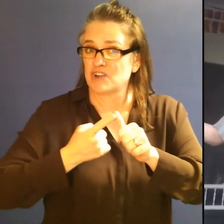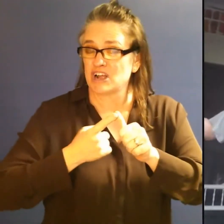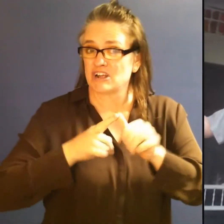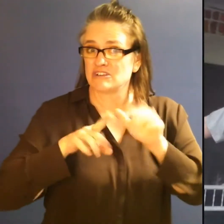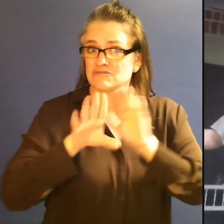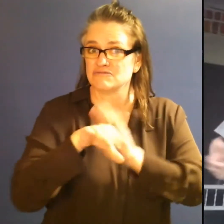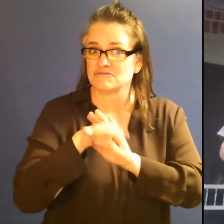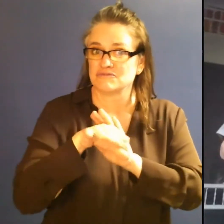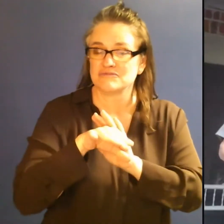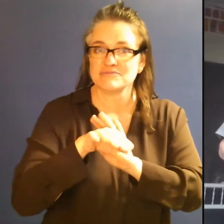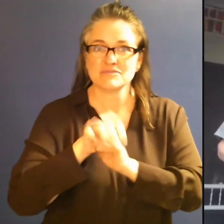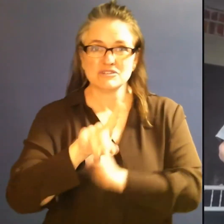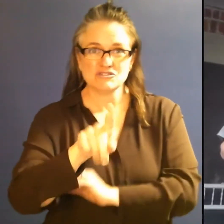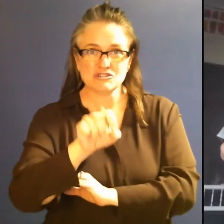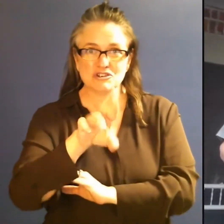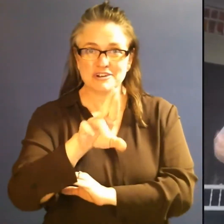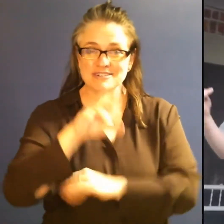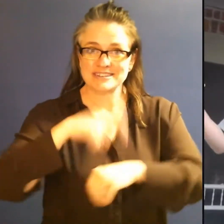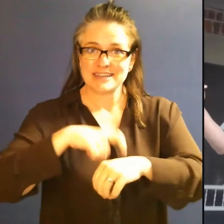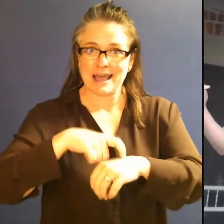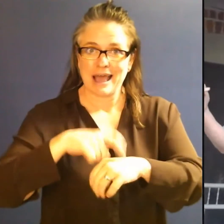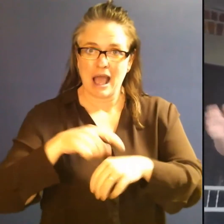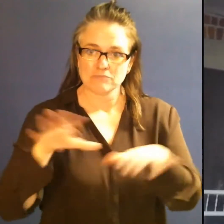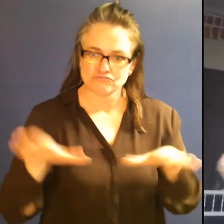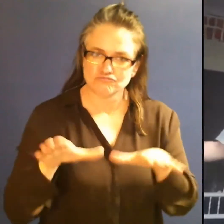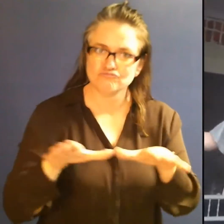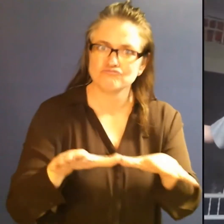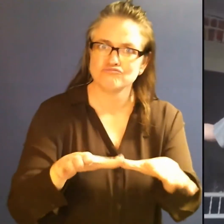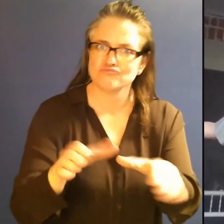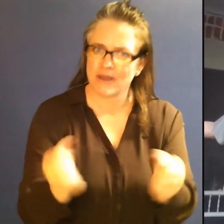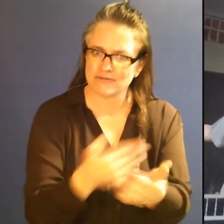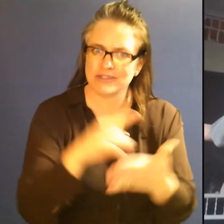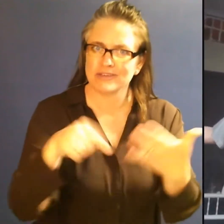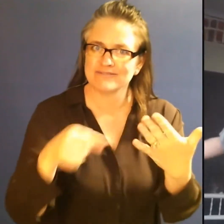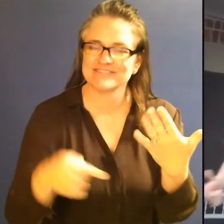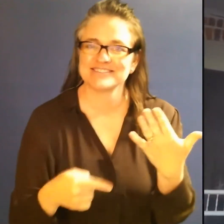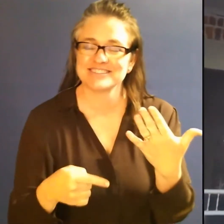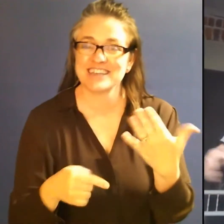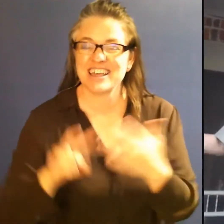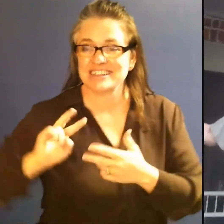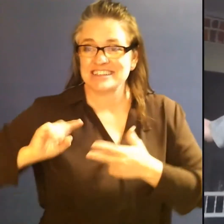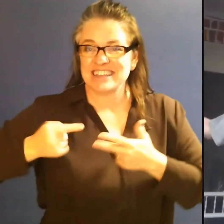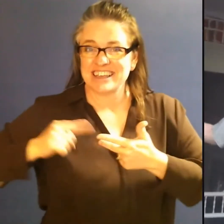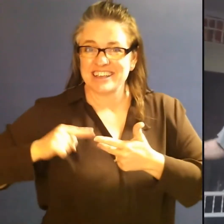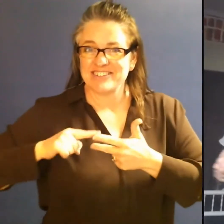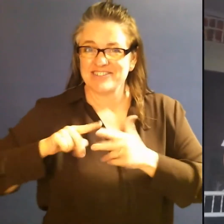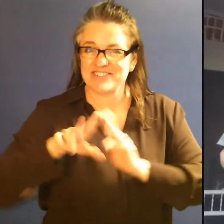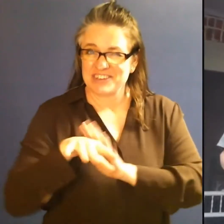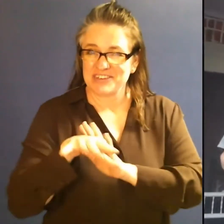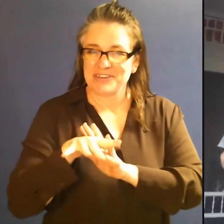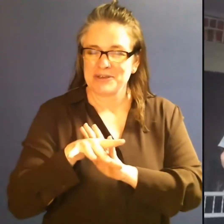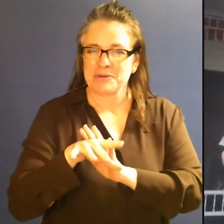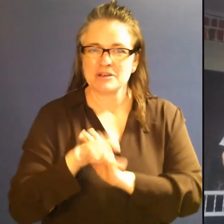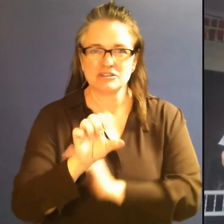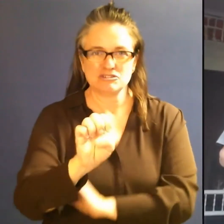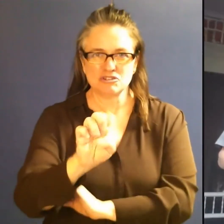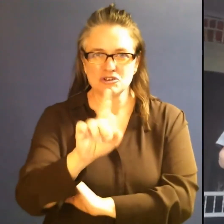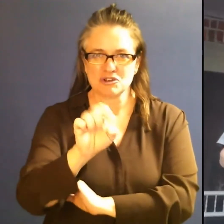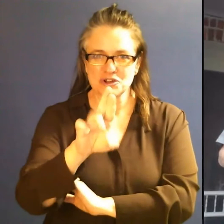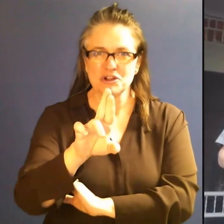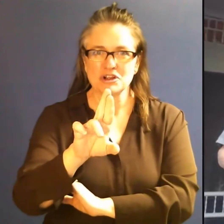sugar time, what it's all about, what we do. The second one, we were in the Sugar Shack, and I believe they're on our Facebook